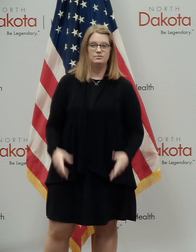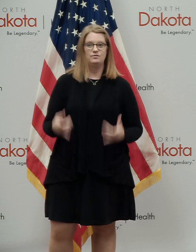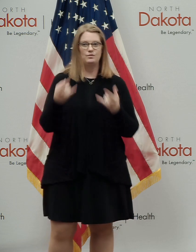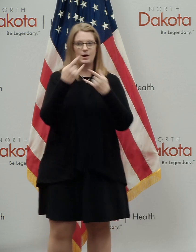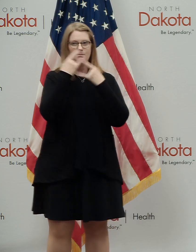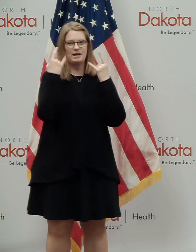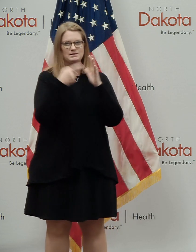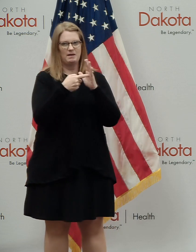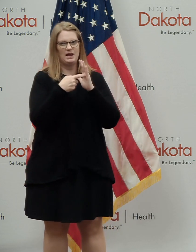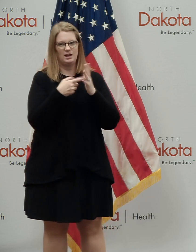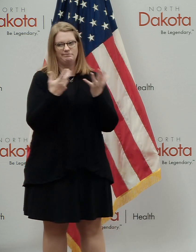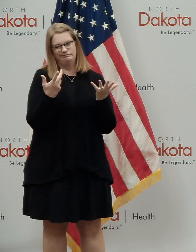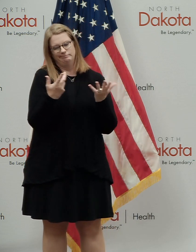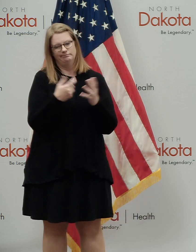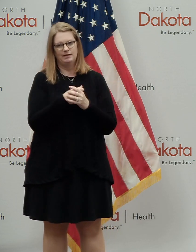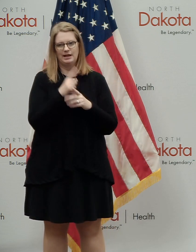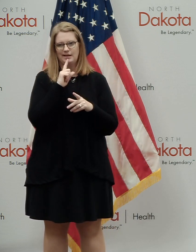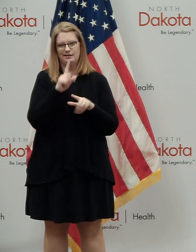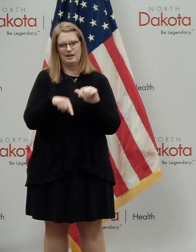know that I would speak to that.